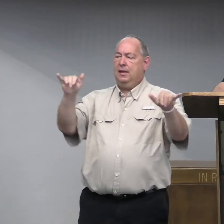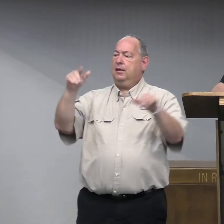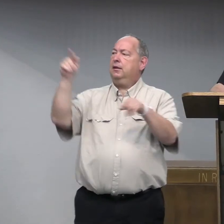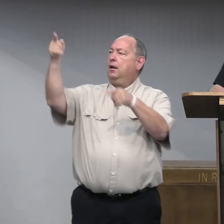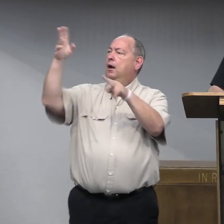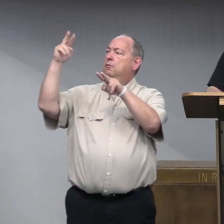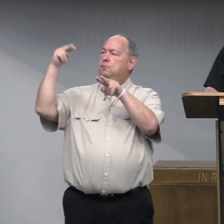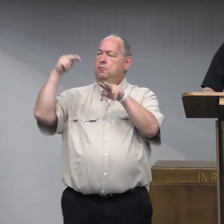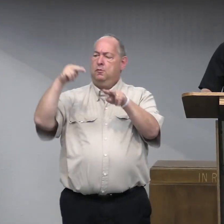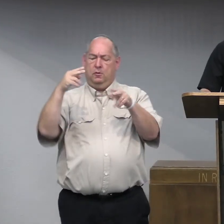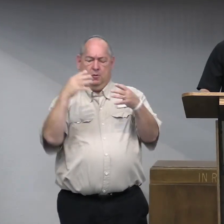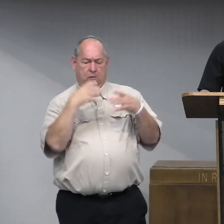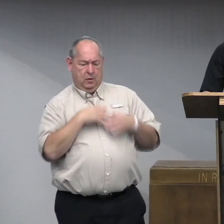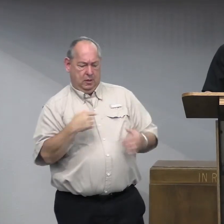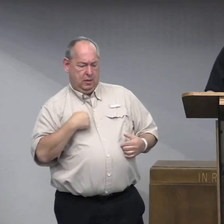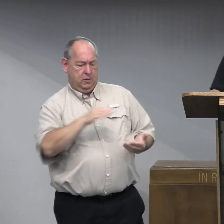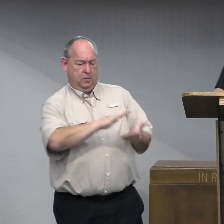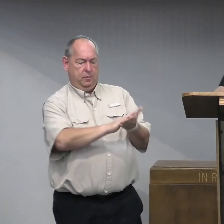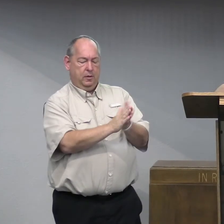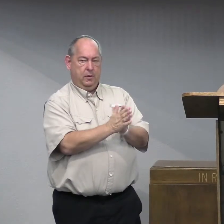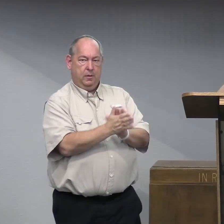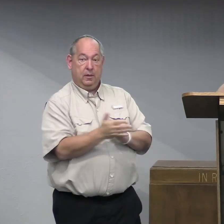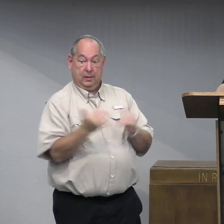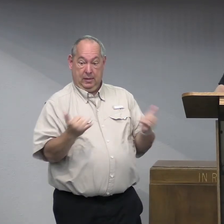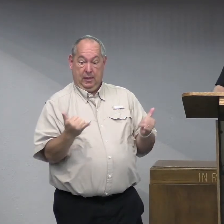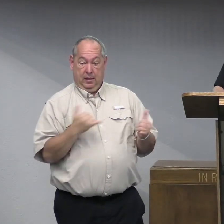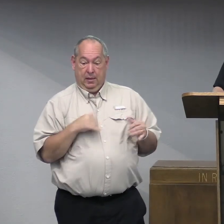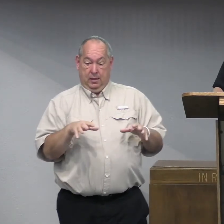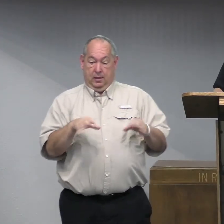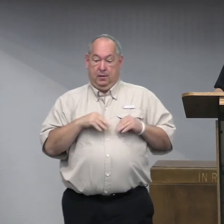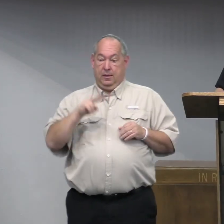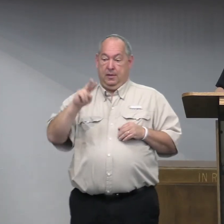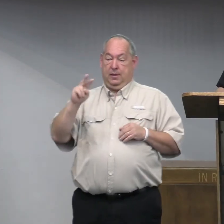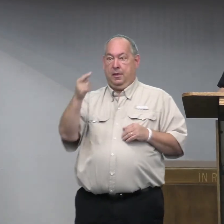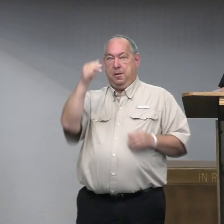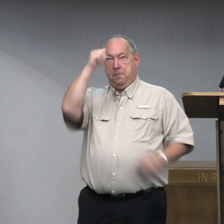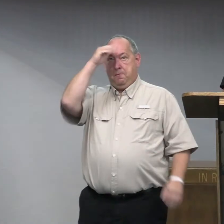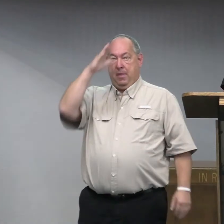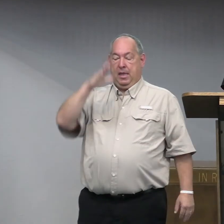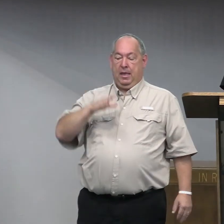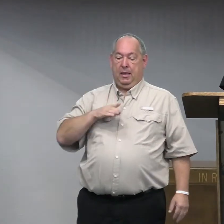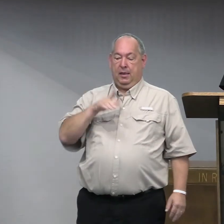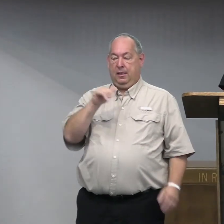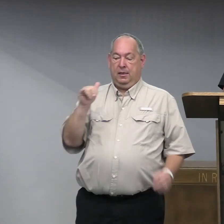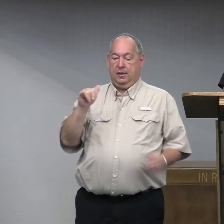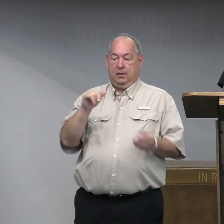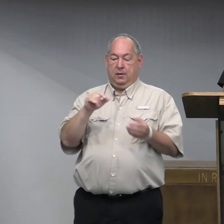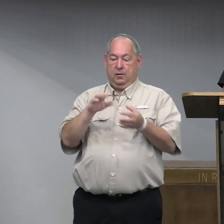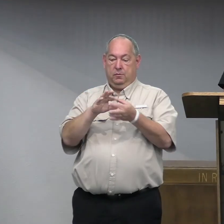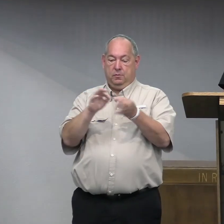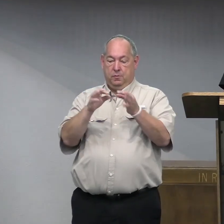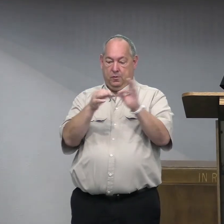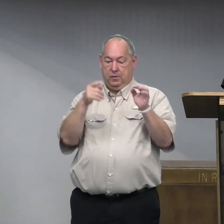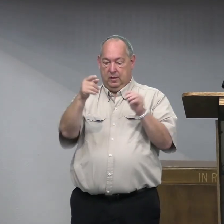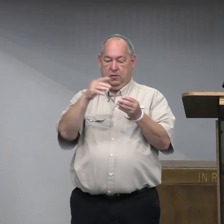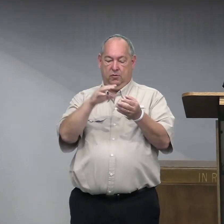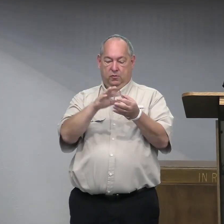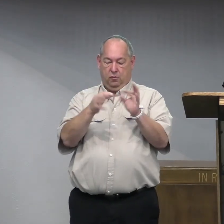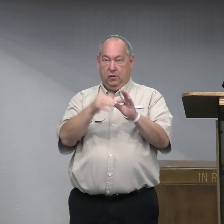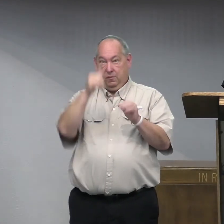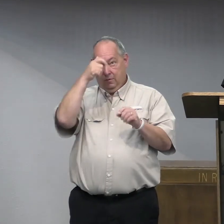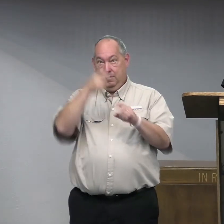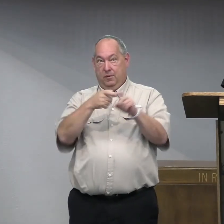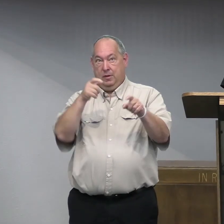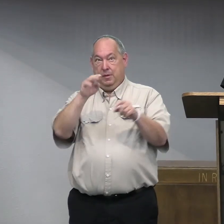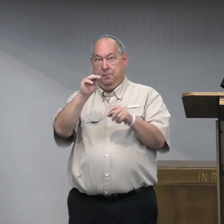God desires we be. Today I'm taking on the second manly maxim from Mansfield's Book of Manly Men. That's a